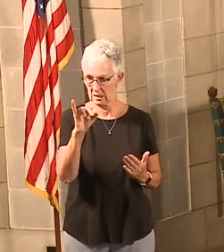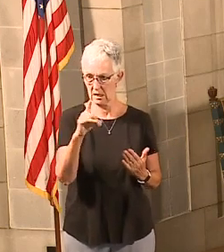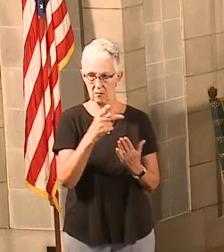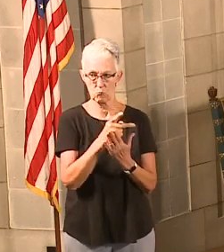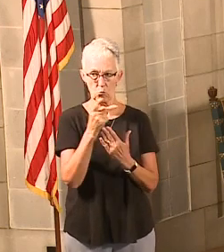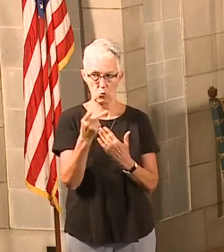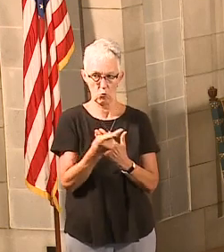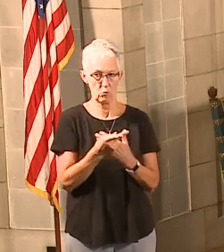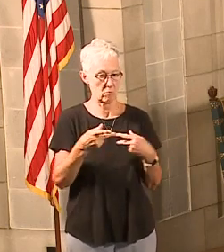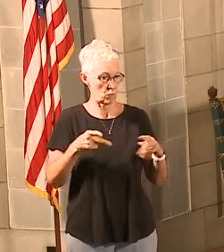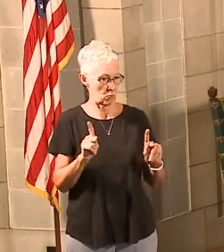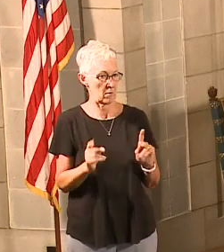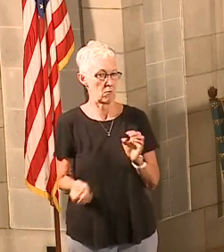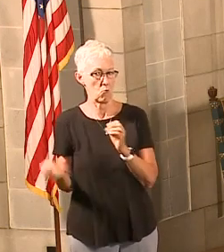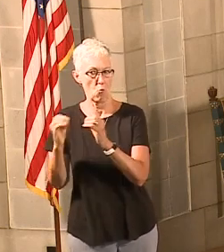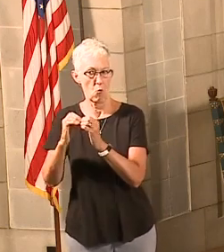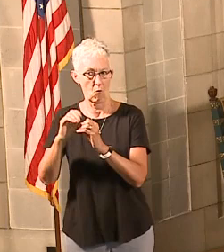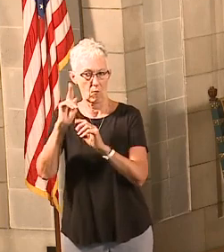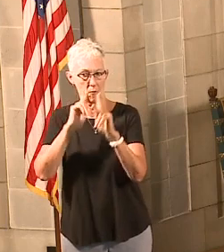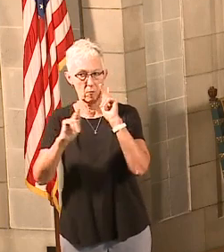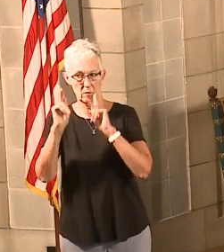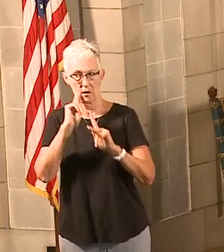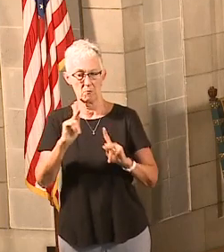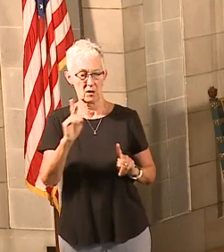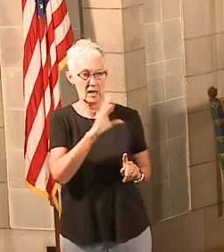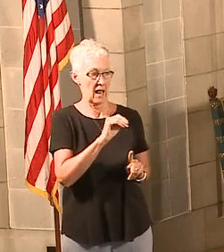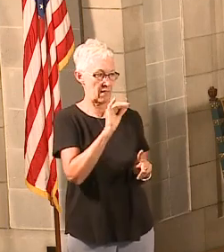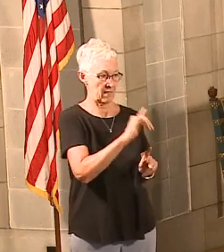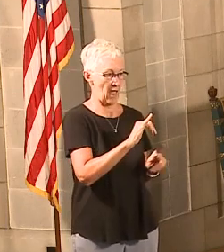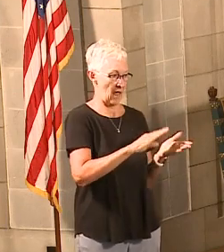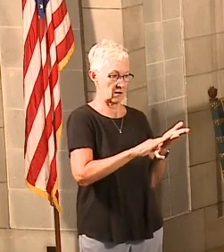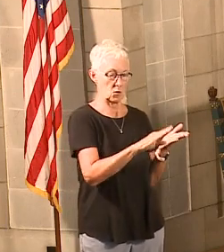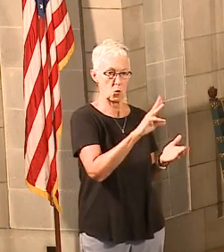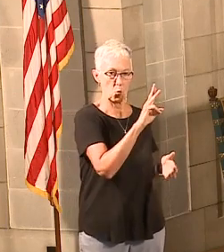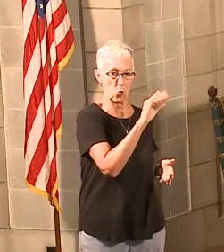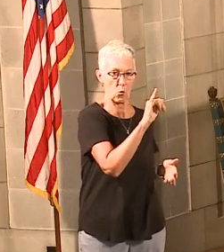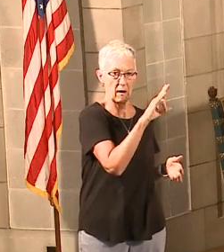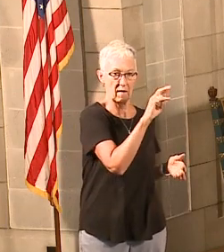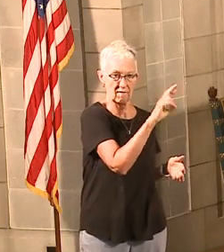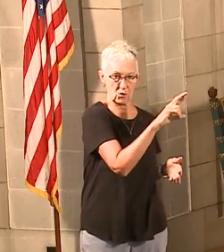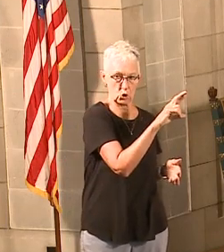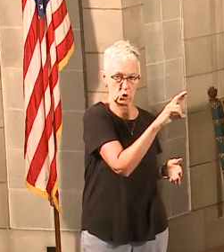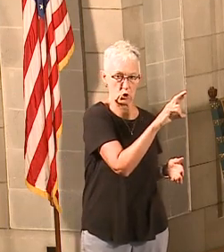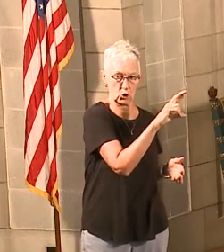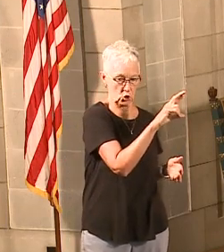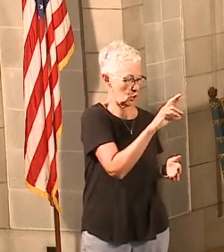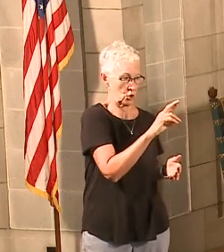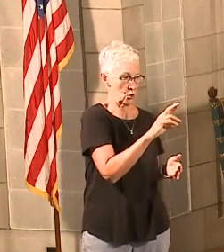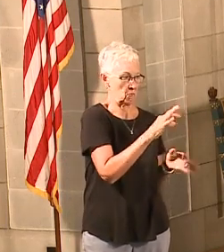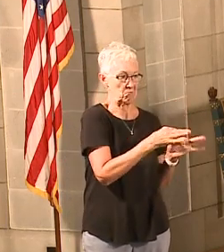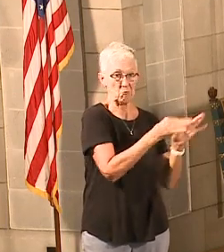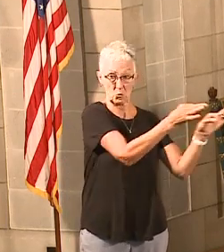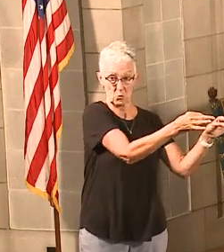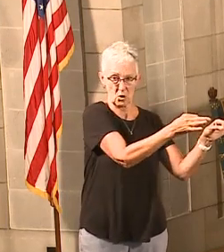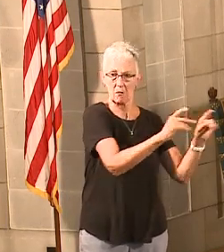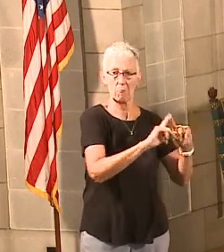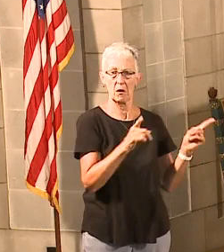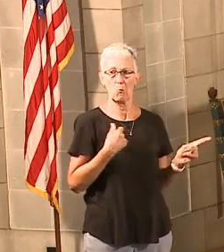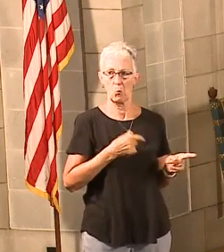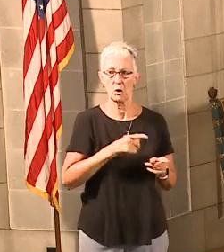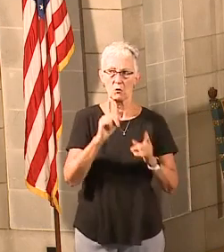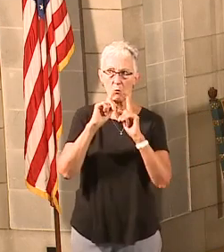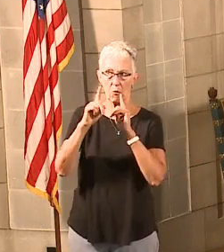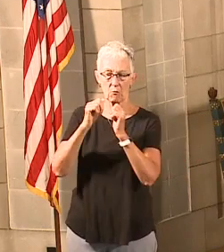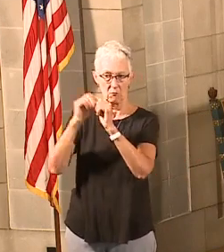implement provisions of the waiver at a later date. I'm very happy to say that we've had a lot of great conversations recently with our federal